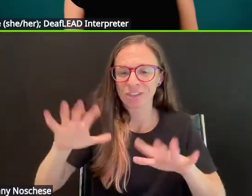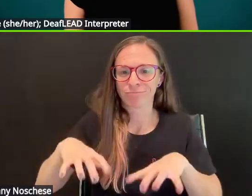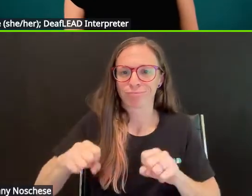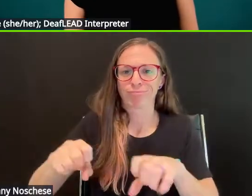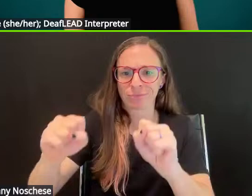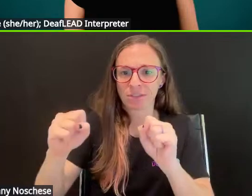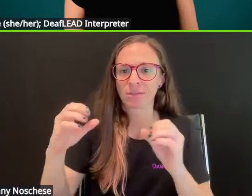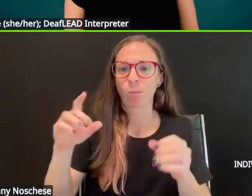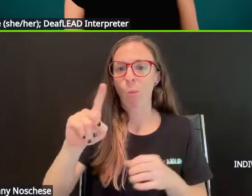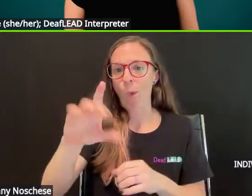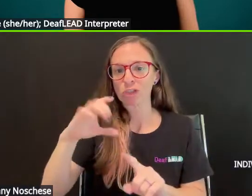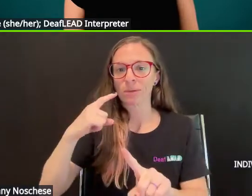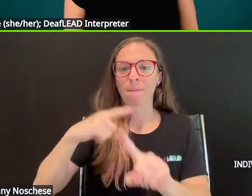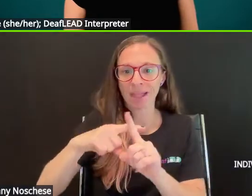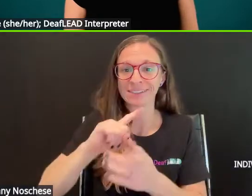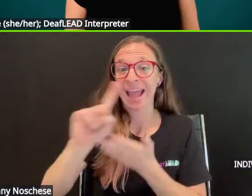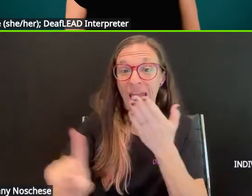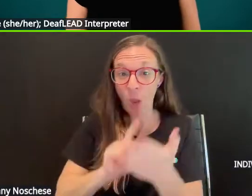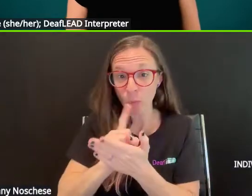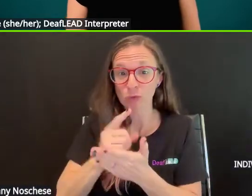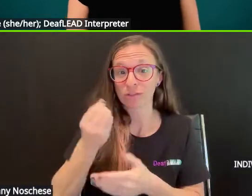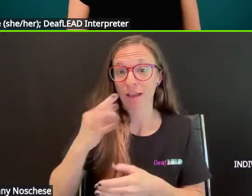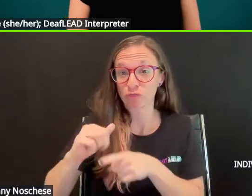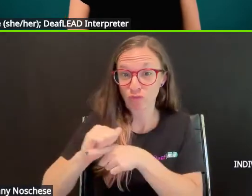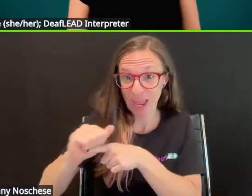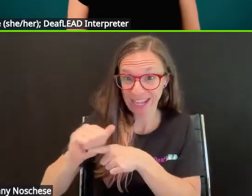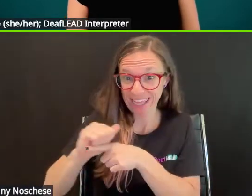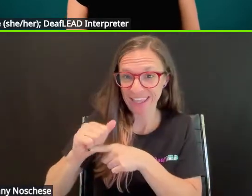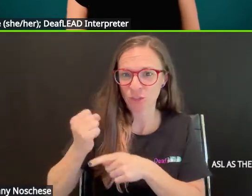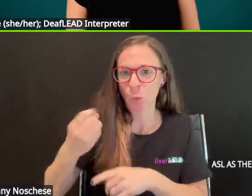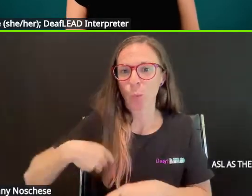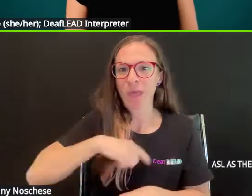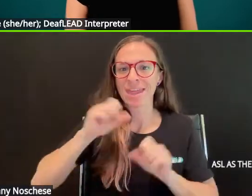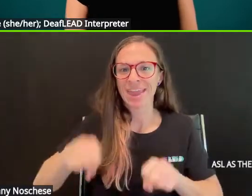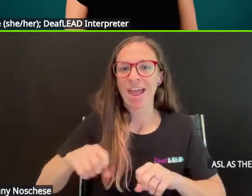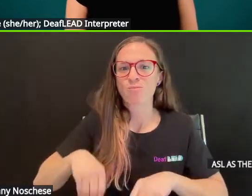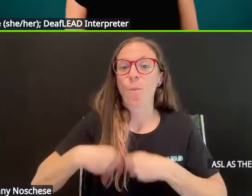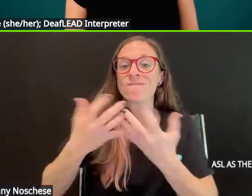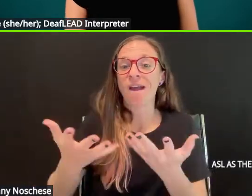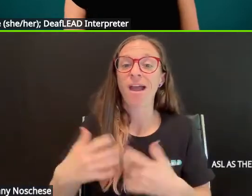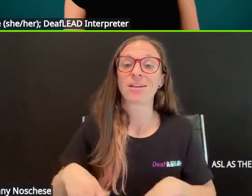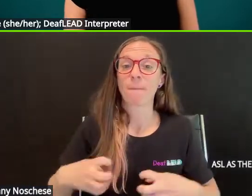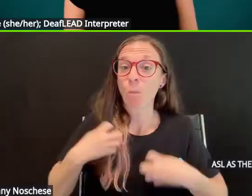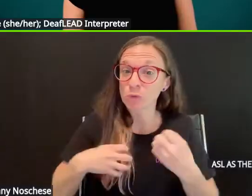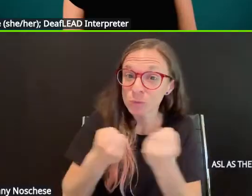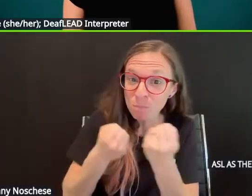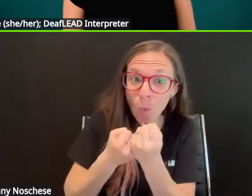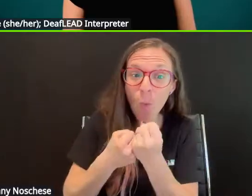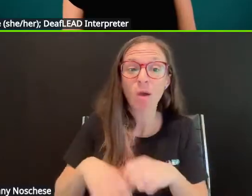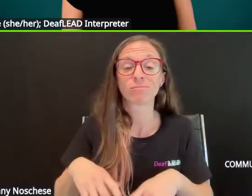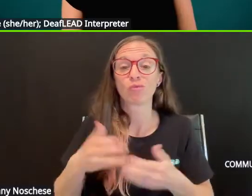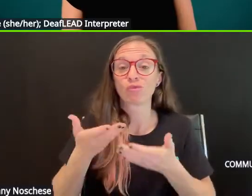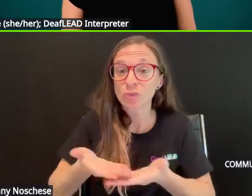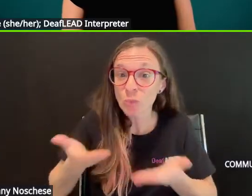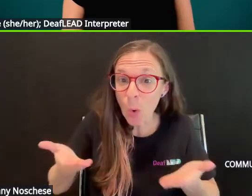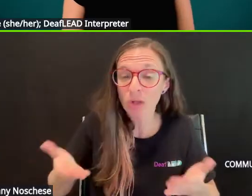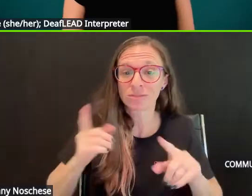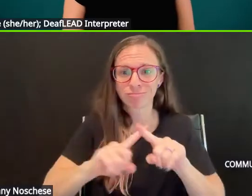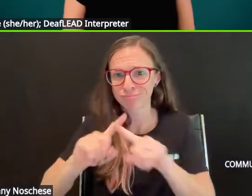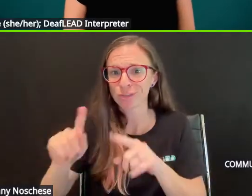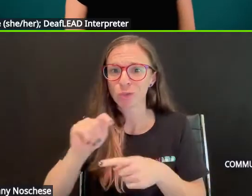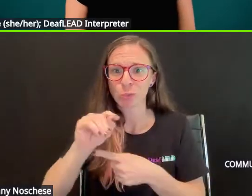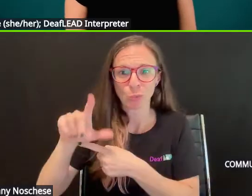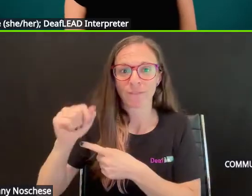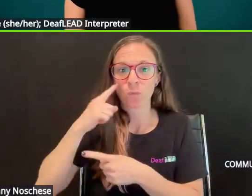DEAFLEAD, our crisis counselors, they take 100+ hours of specialized training so that they are able to provide that